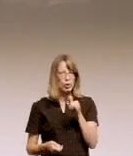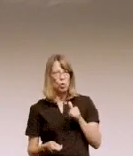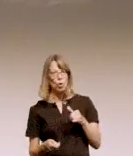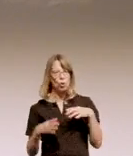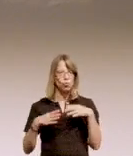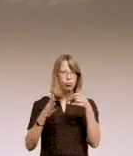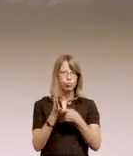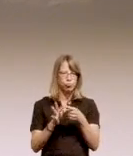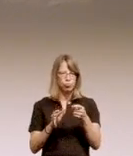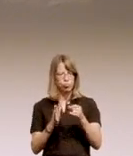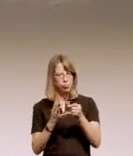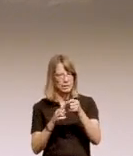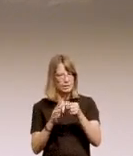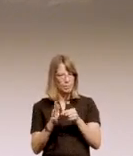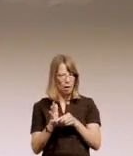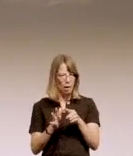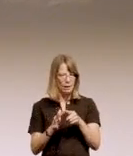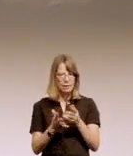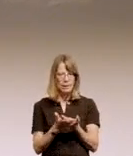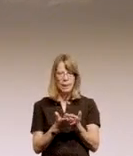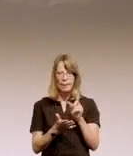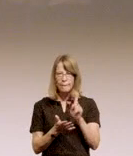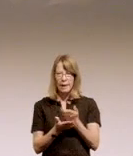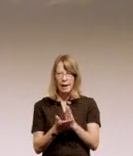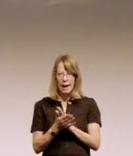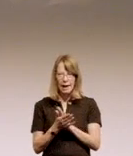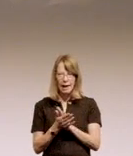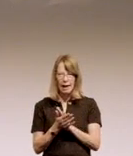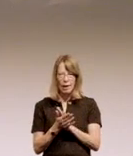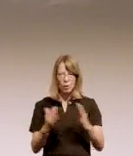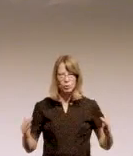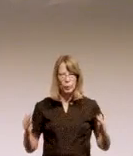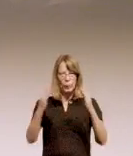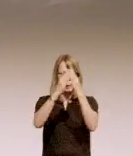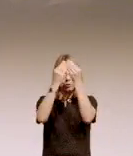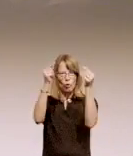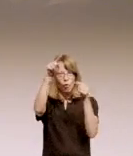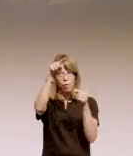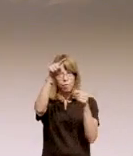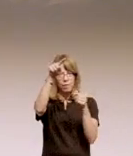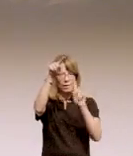that trying to solve higher up on the pyramid is not likely to occur until those needs are met.